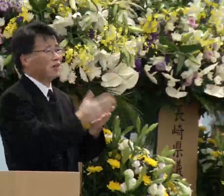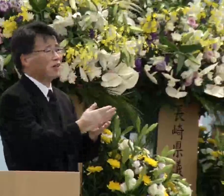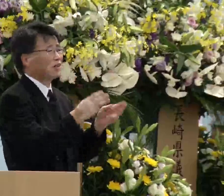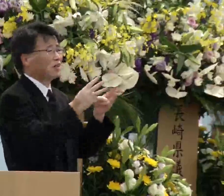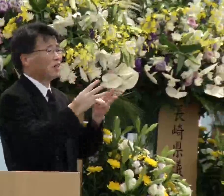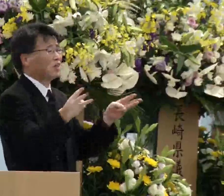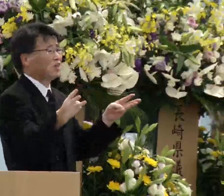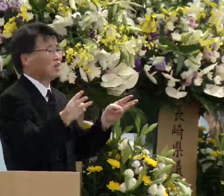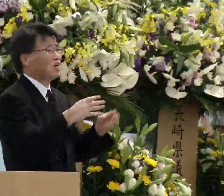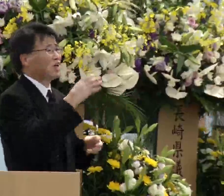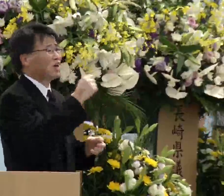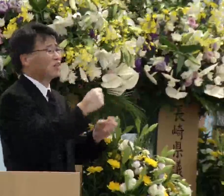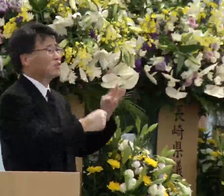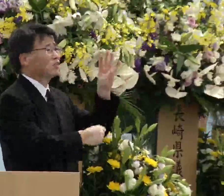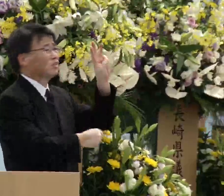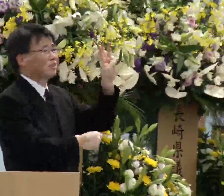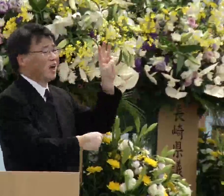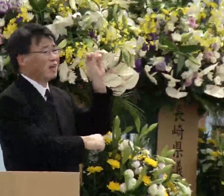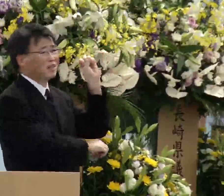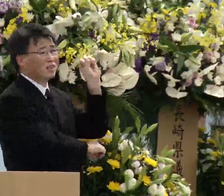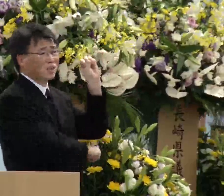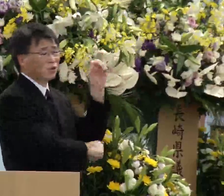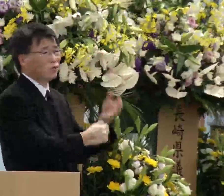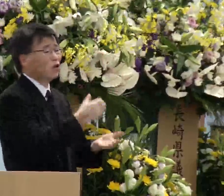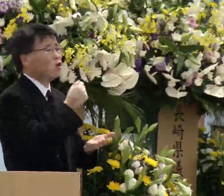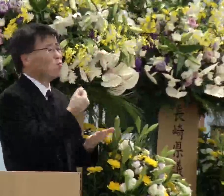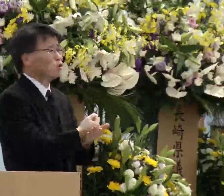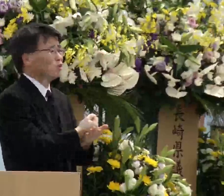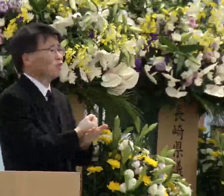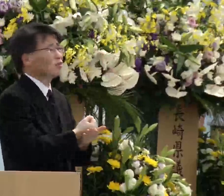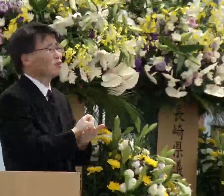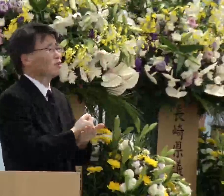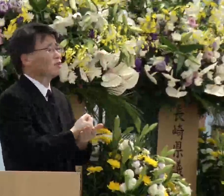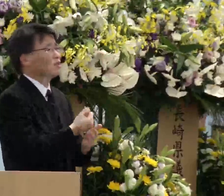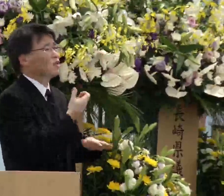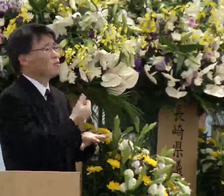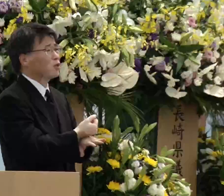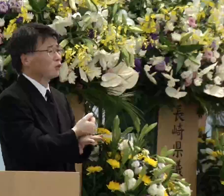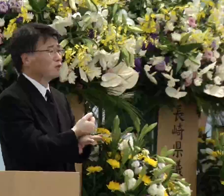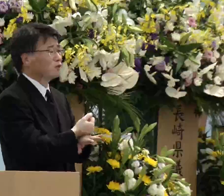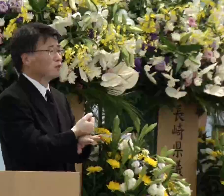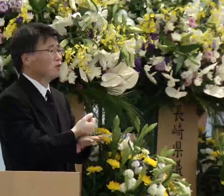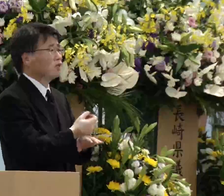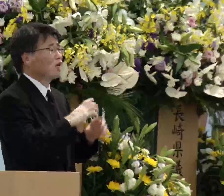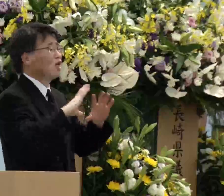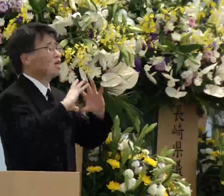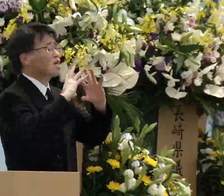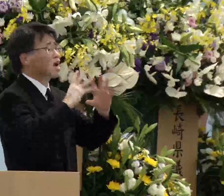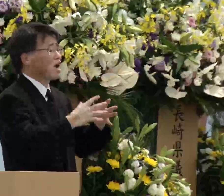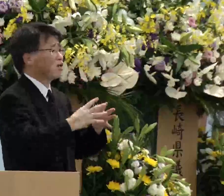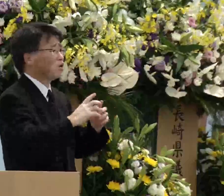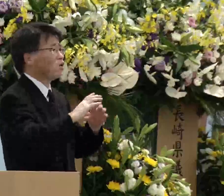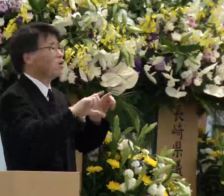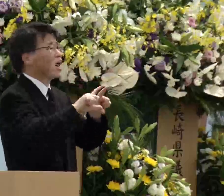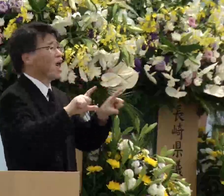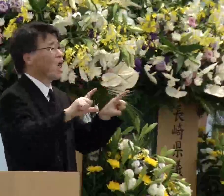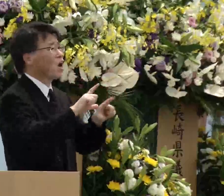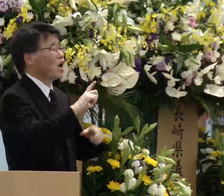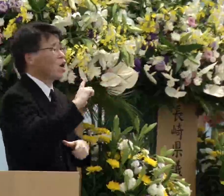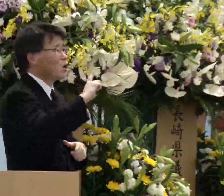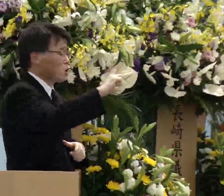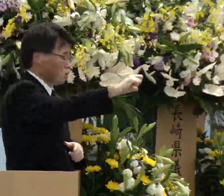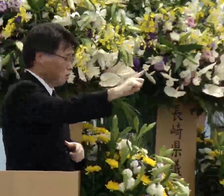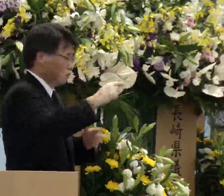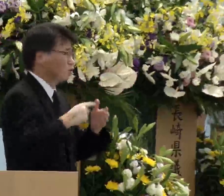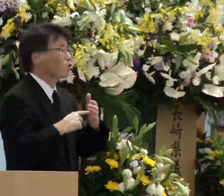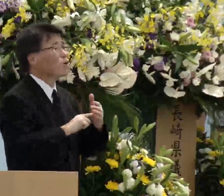that Japan will firmly uphold the three non-nuclear principles and spare no efforts in working towards the total abolition